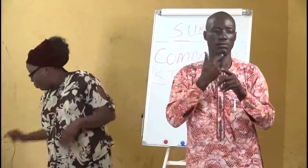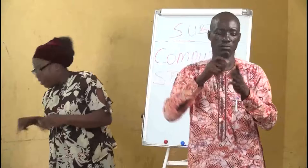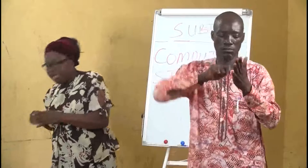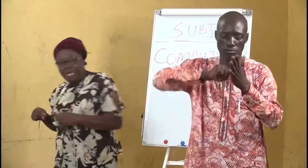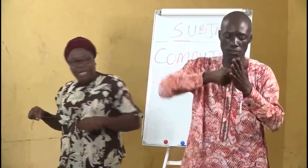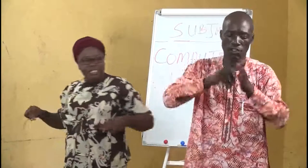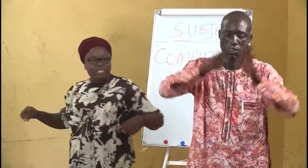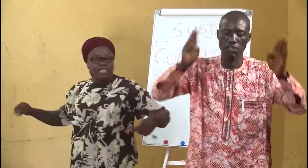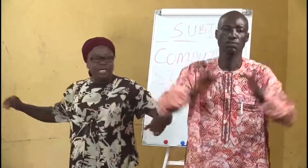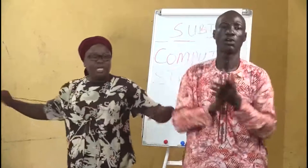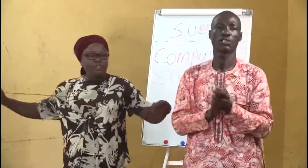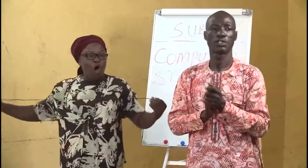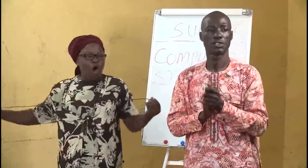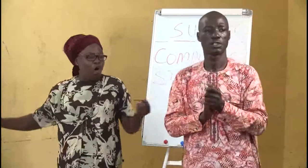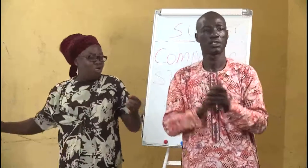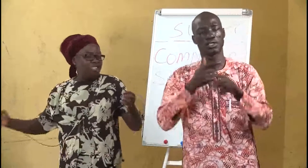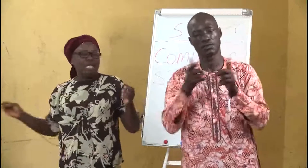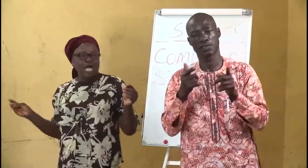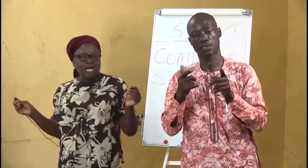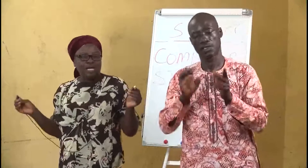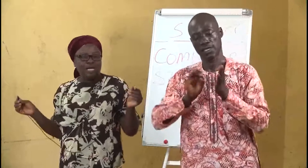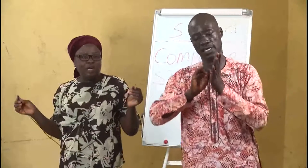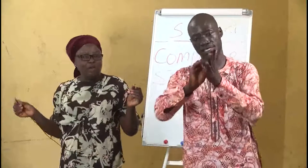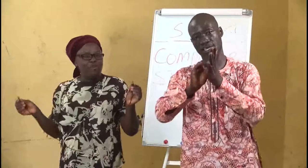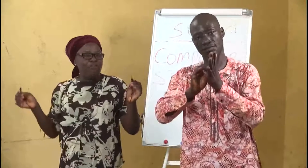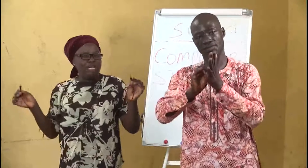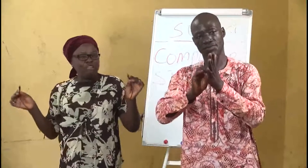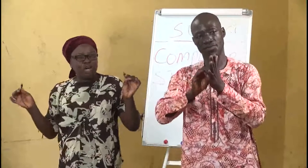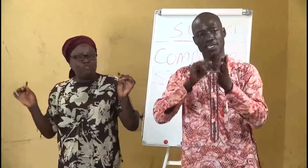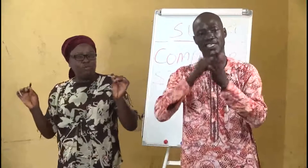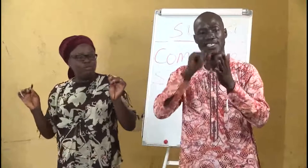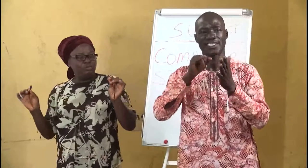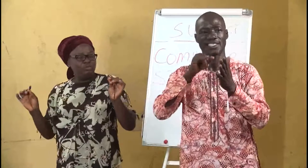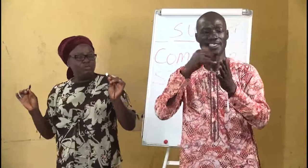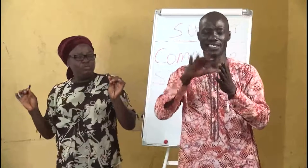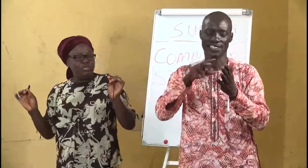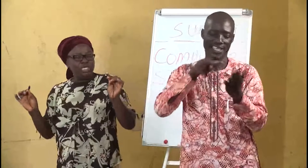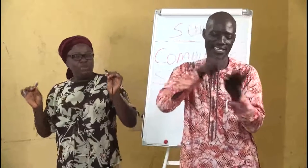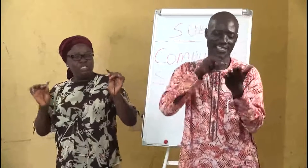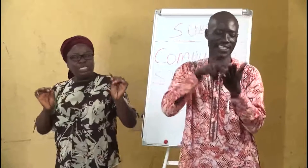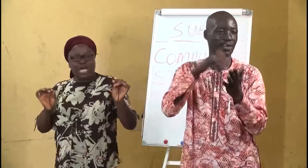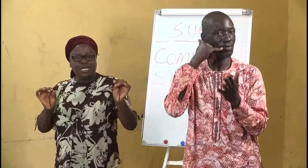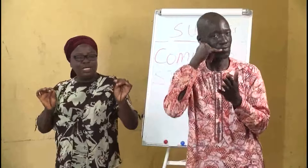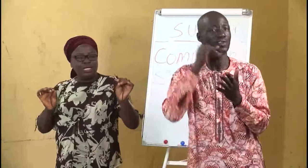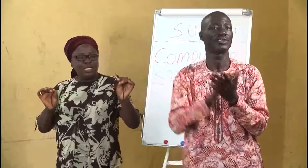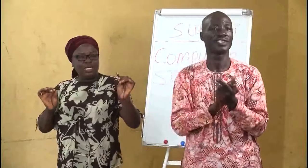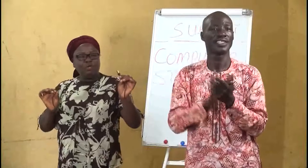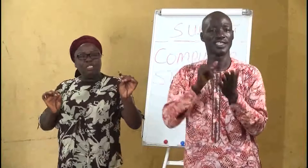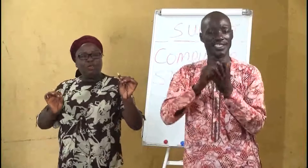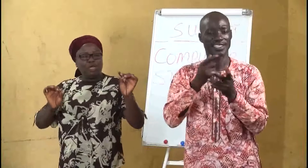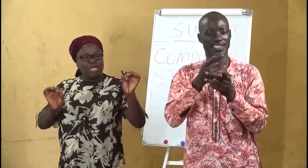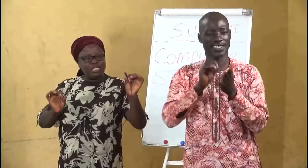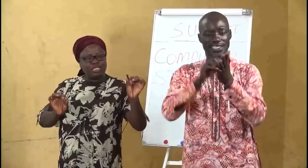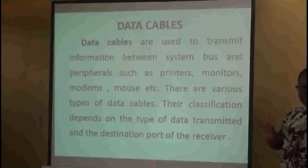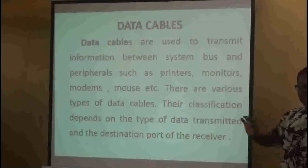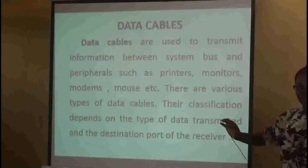cable is your charger. If you have an Android phone, is your charger in which